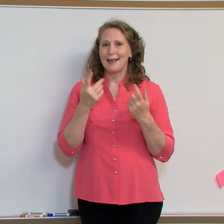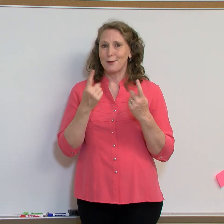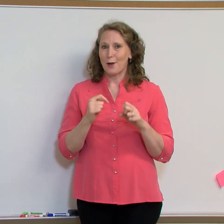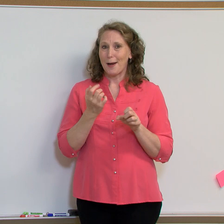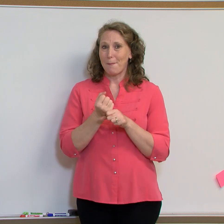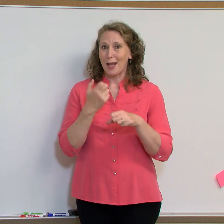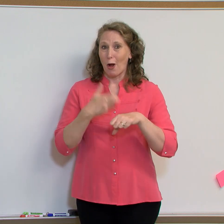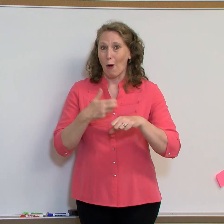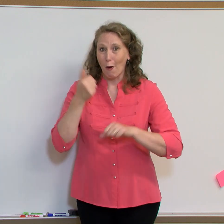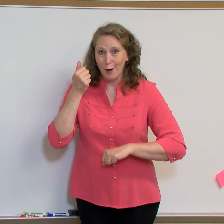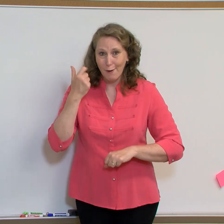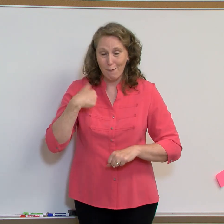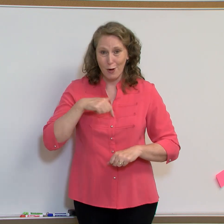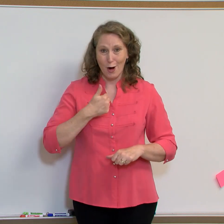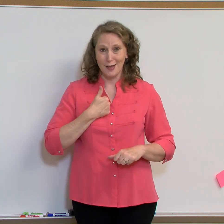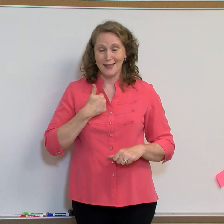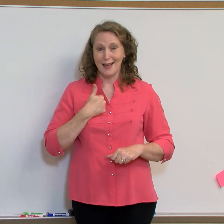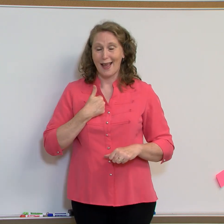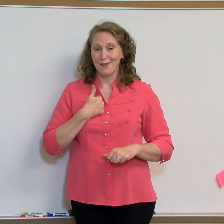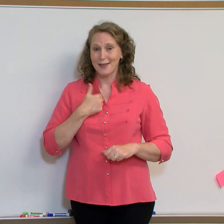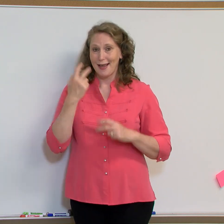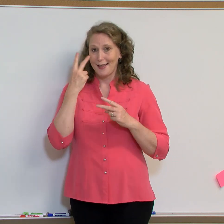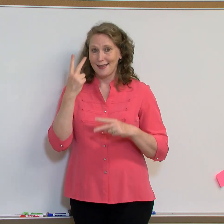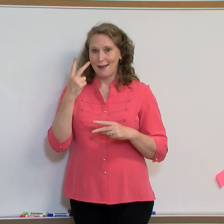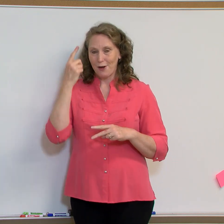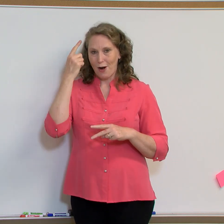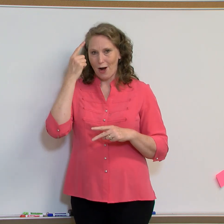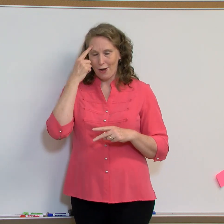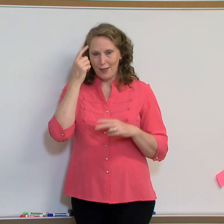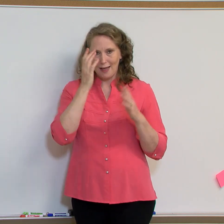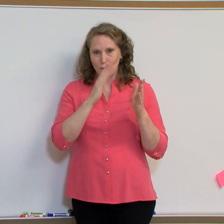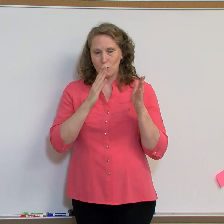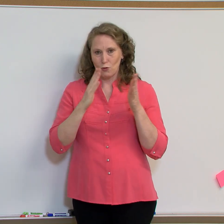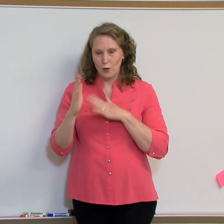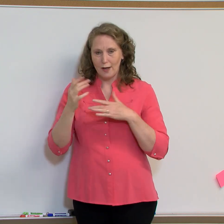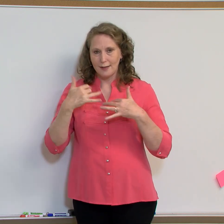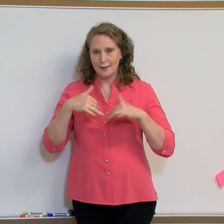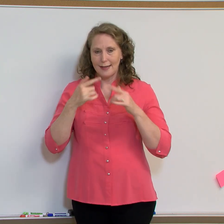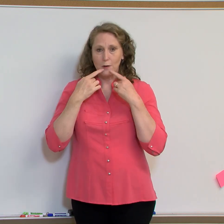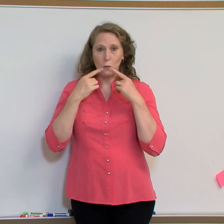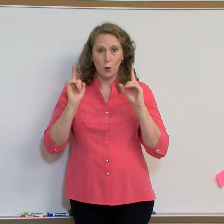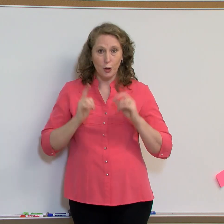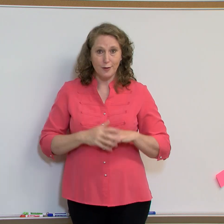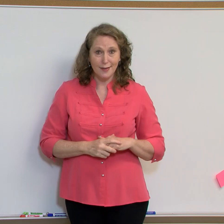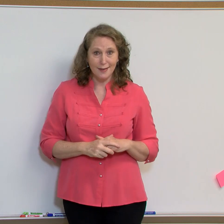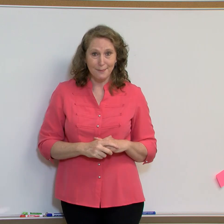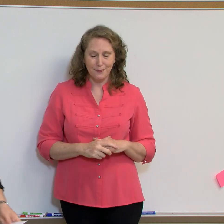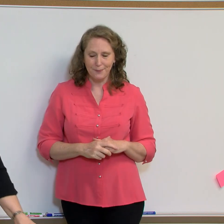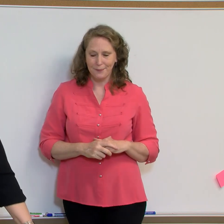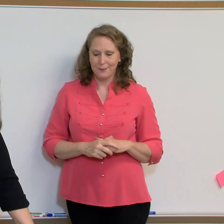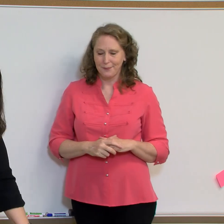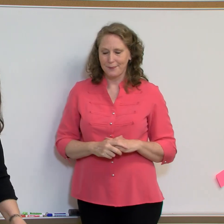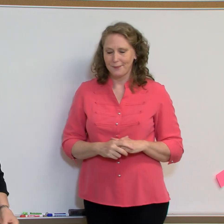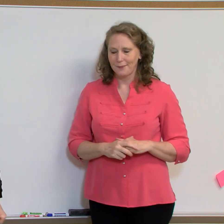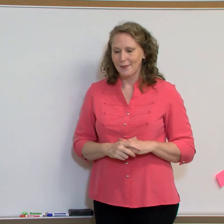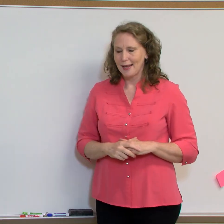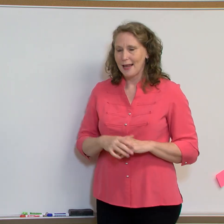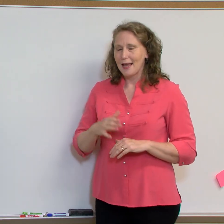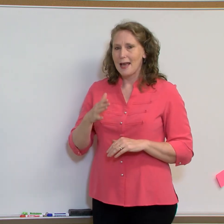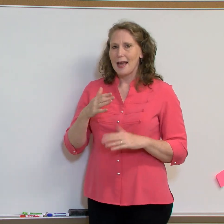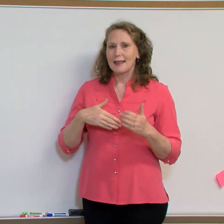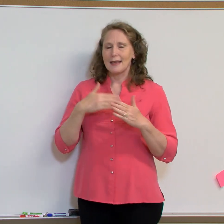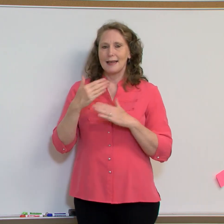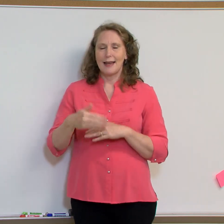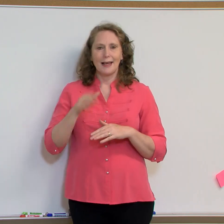if we can make it harder for ourselves and see if our thinking strategies still work. My